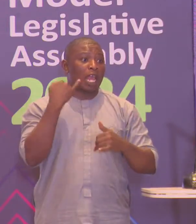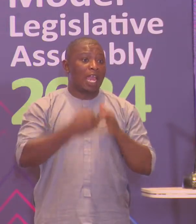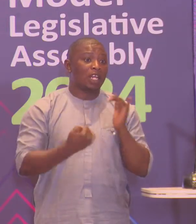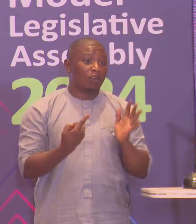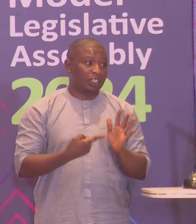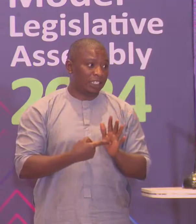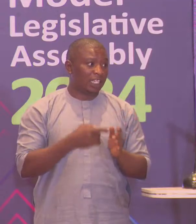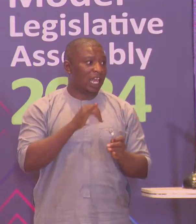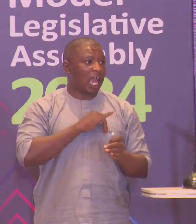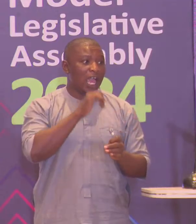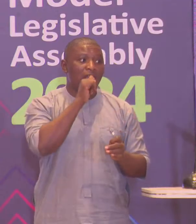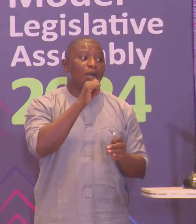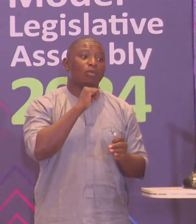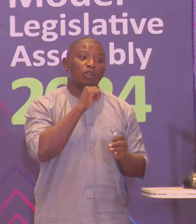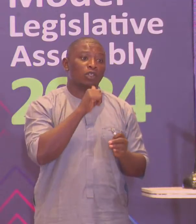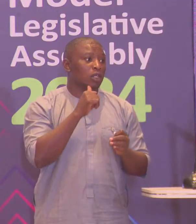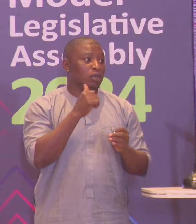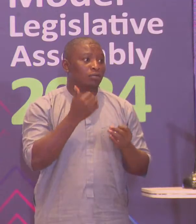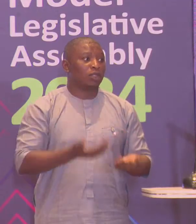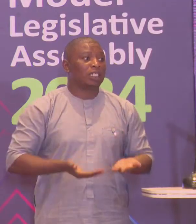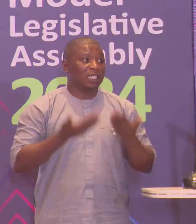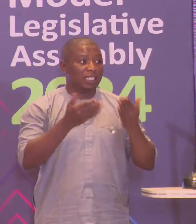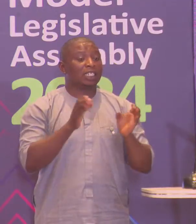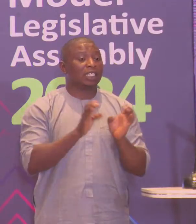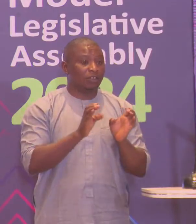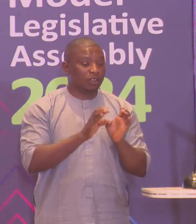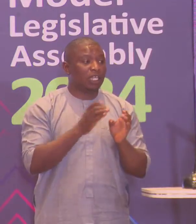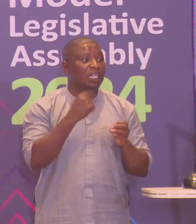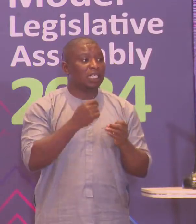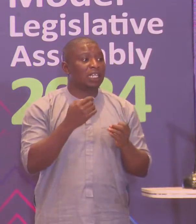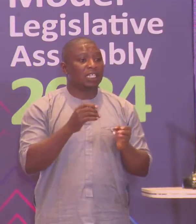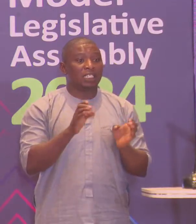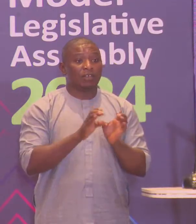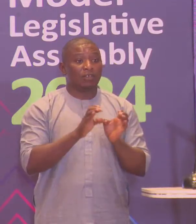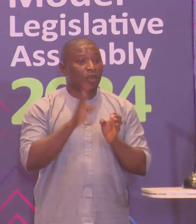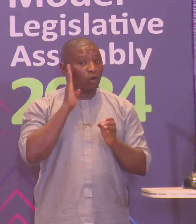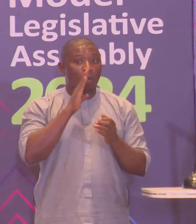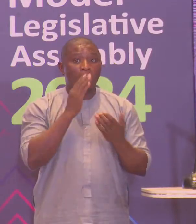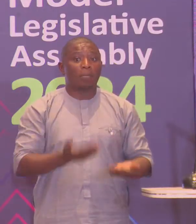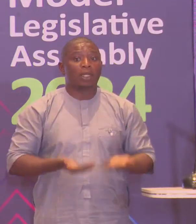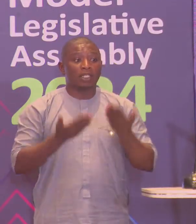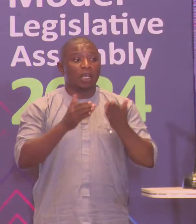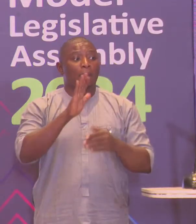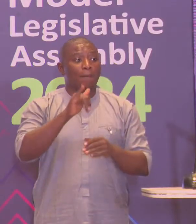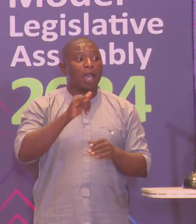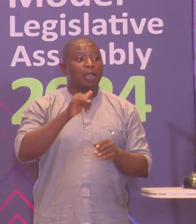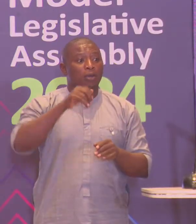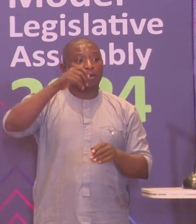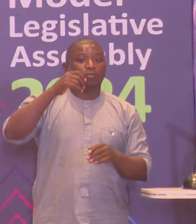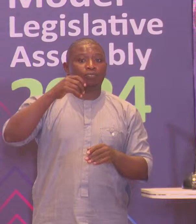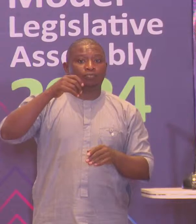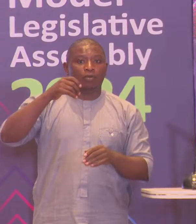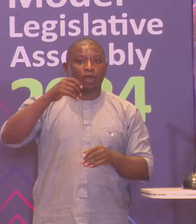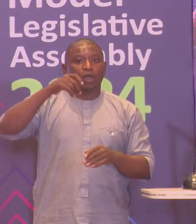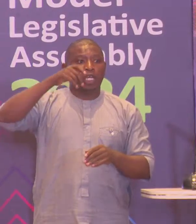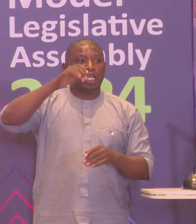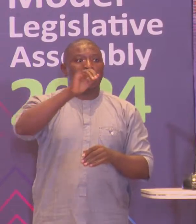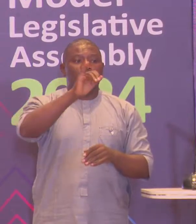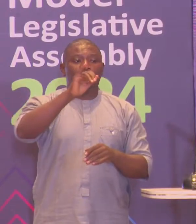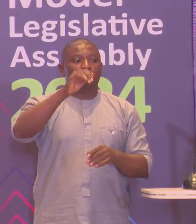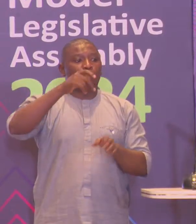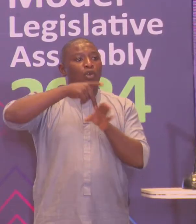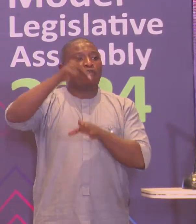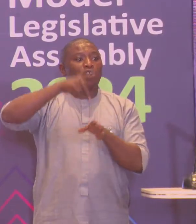I am not presenting the certificates. The certificates will be presented by Professor Nuhu Yakub. Professor Nuhu